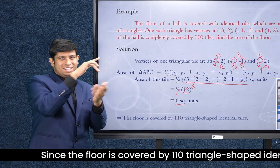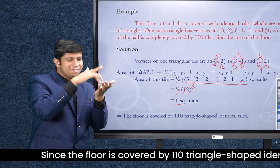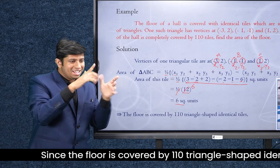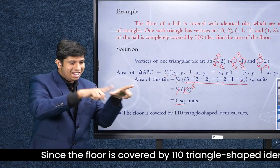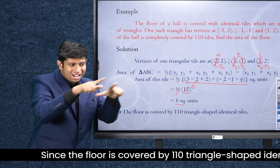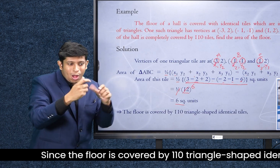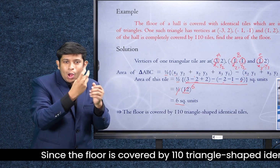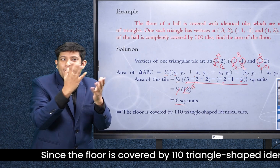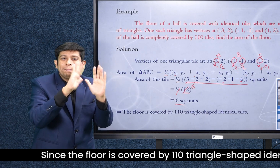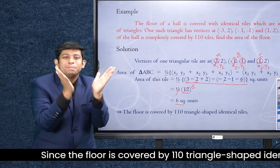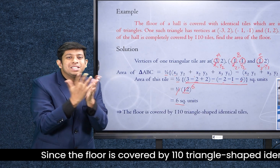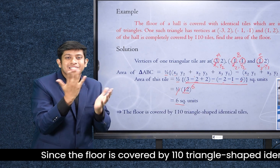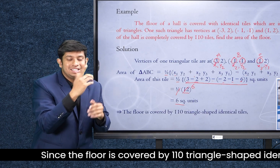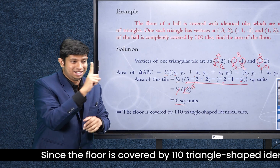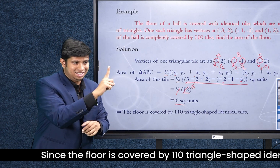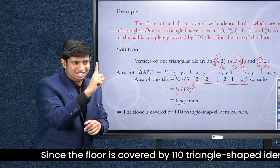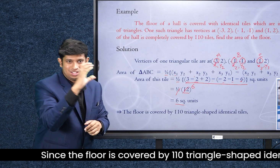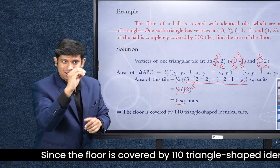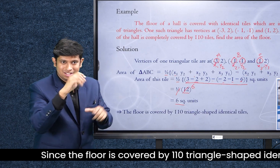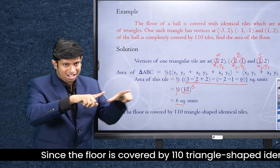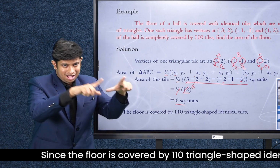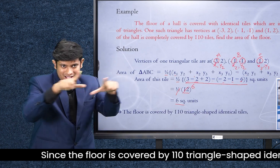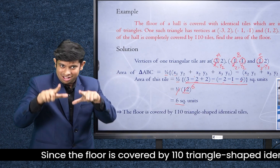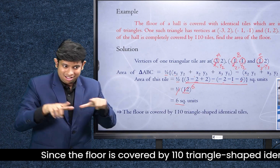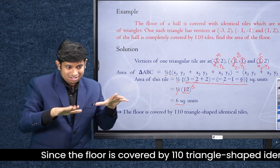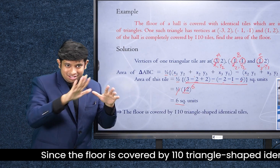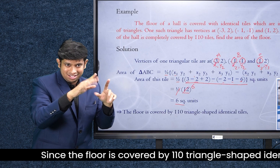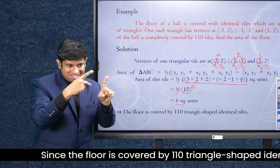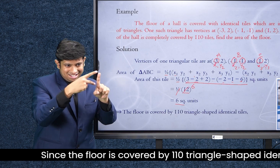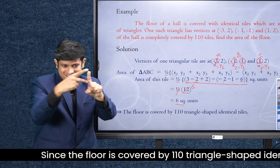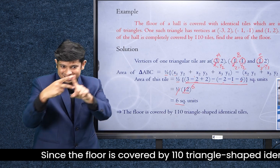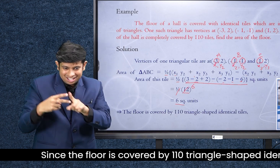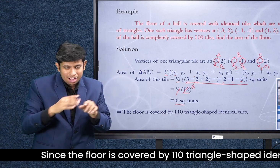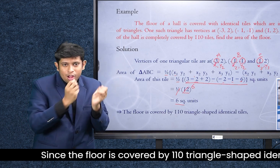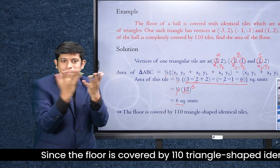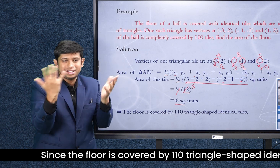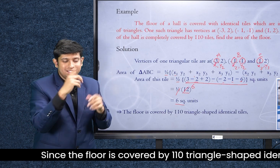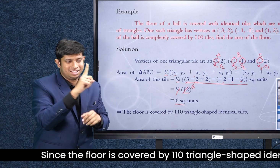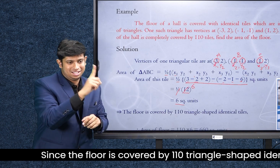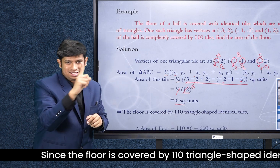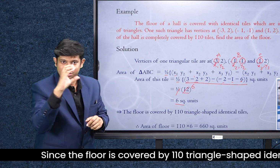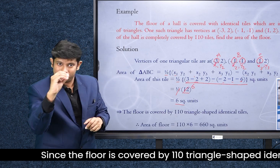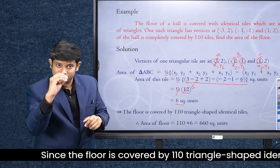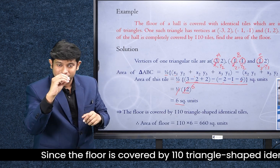Since the floor is covered by 110 triangle shaped identical tiles,